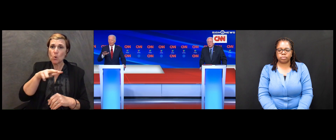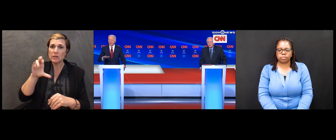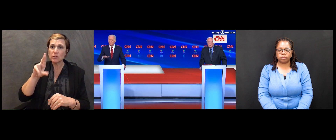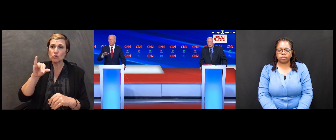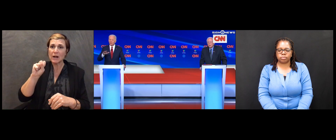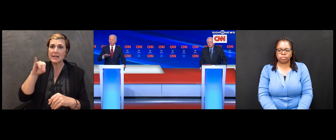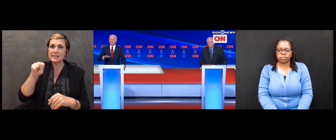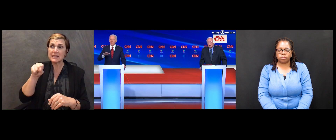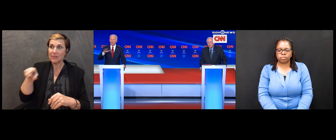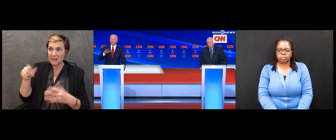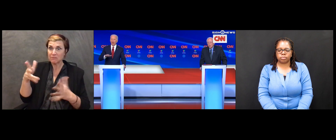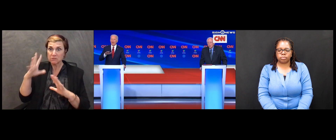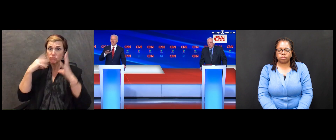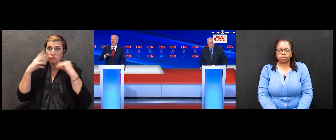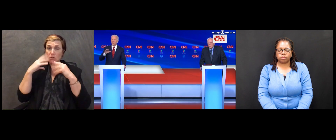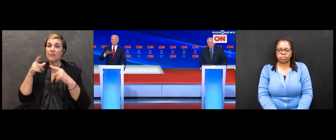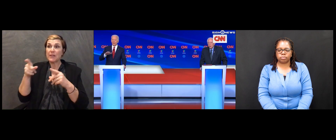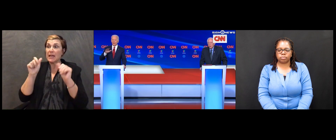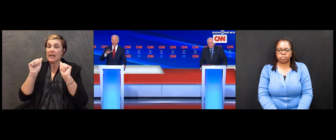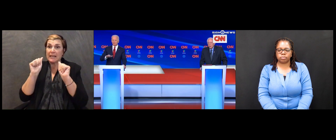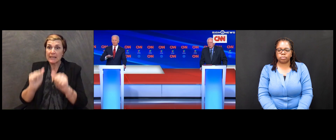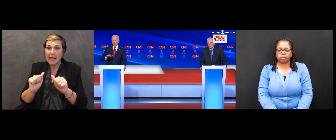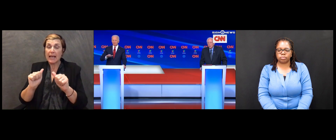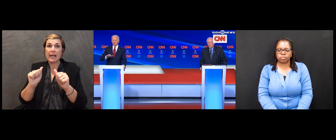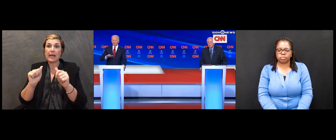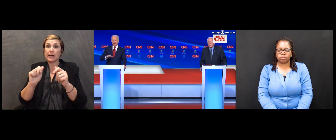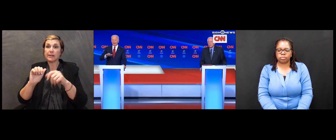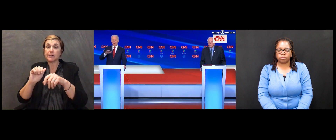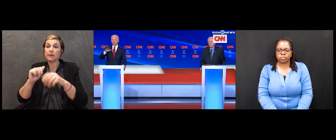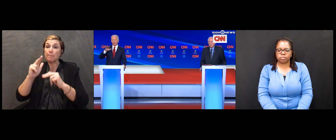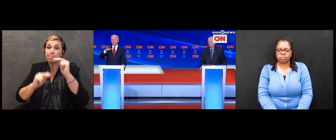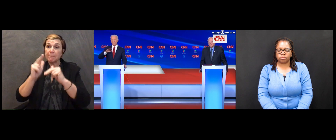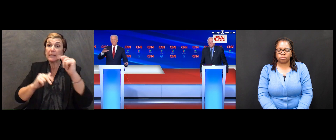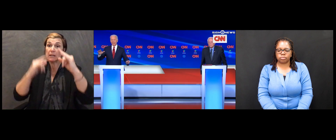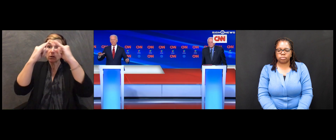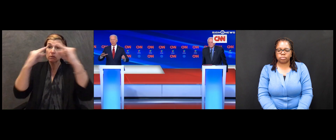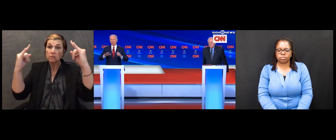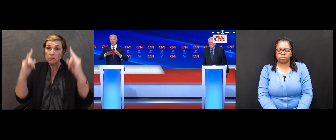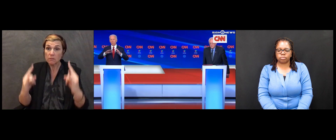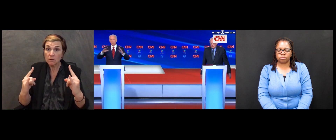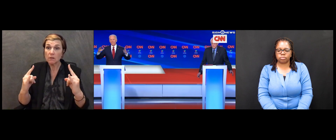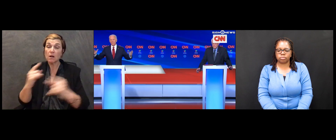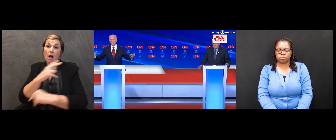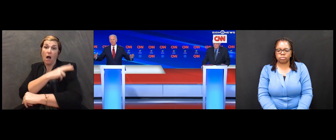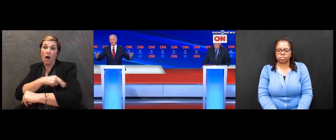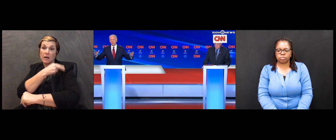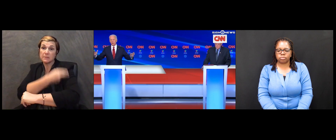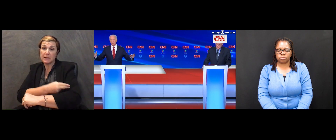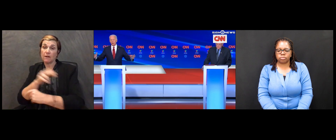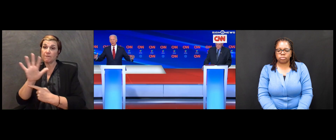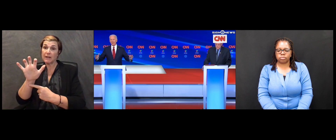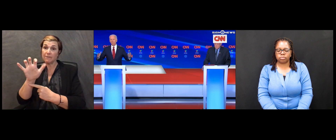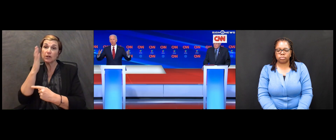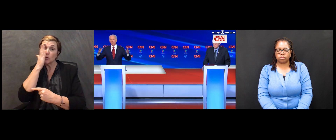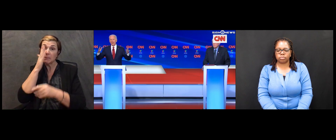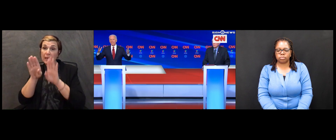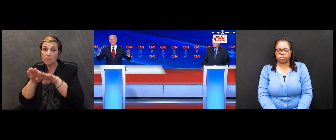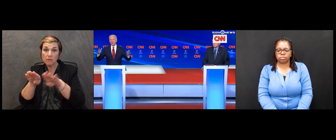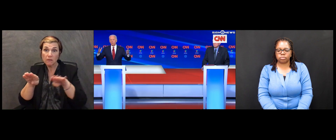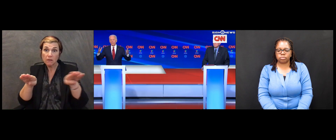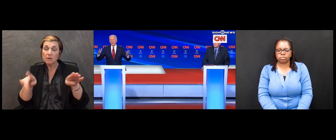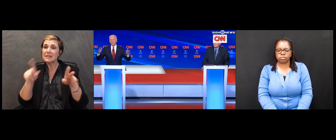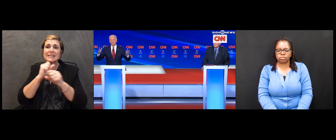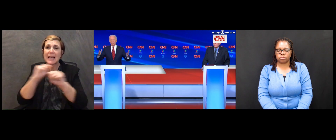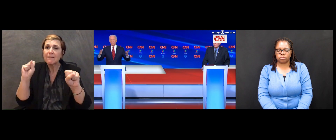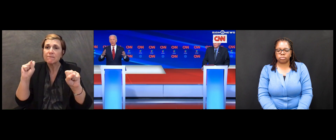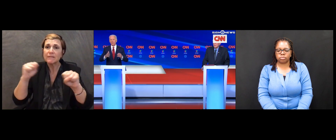have the capacity to build 500-bed hospitals and are in tents that are completely safe and secure and provide the